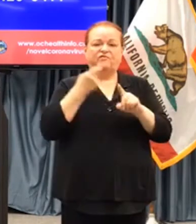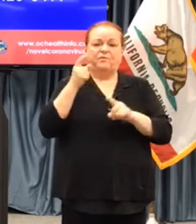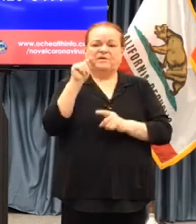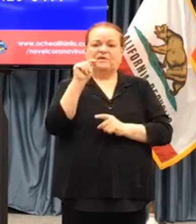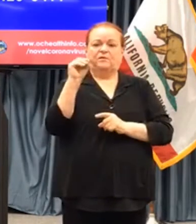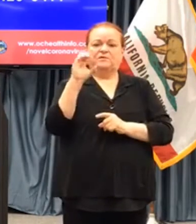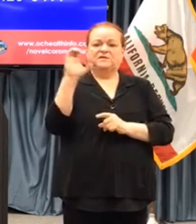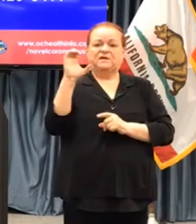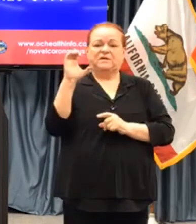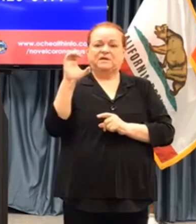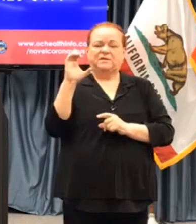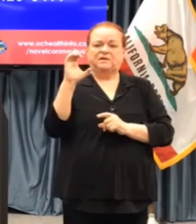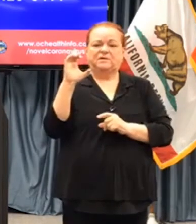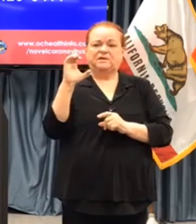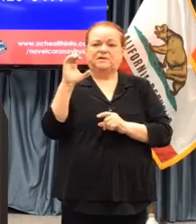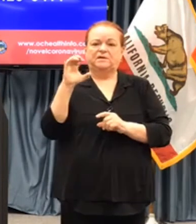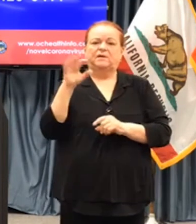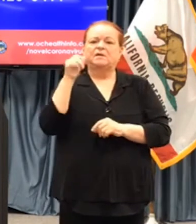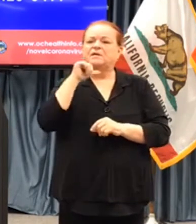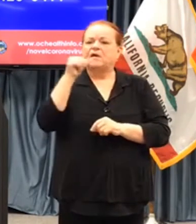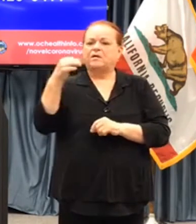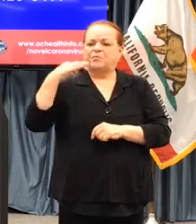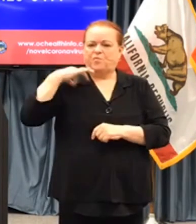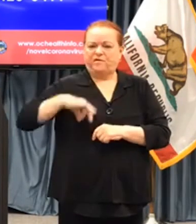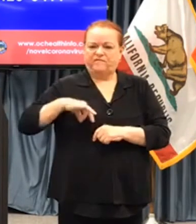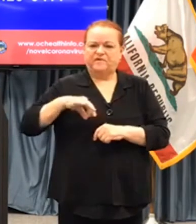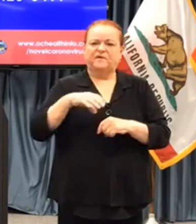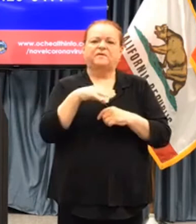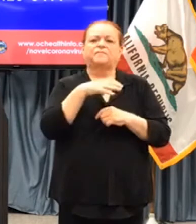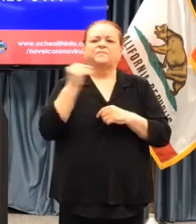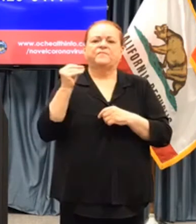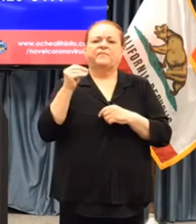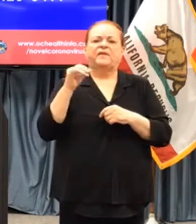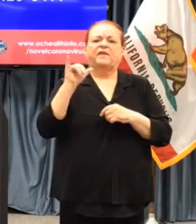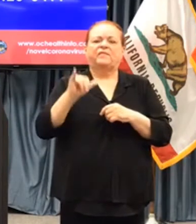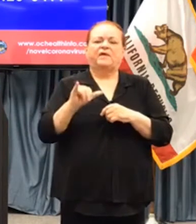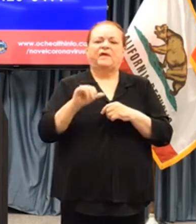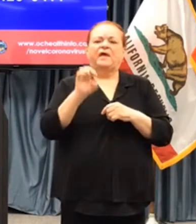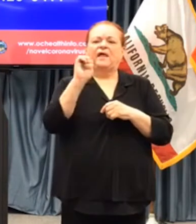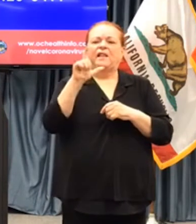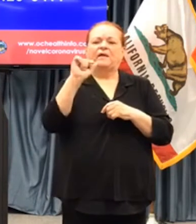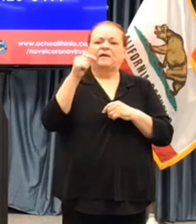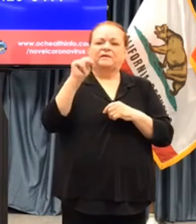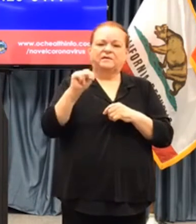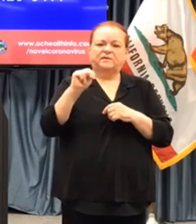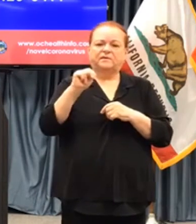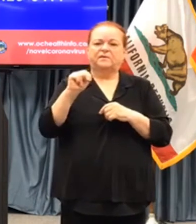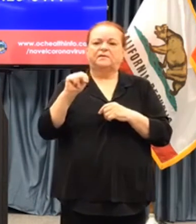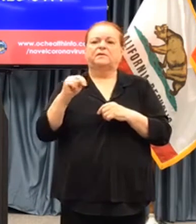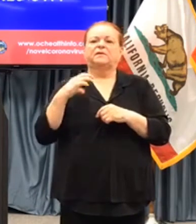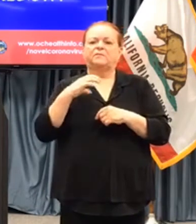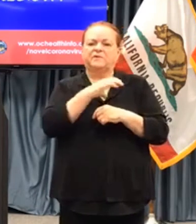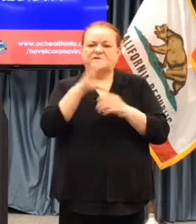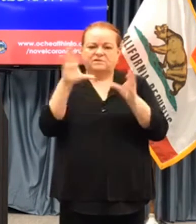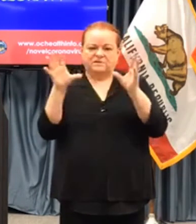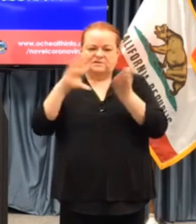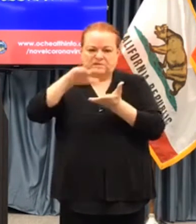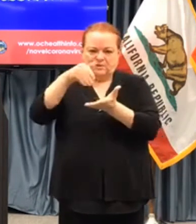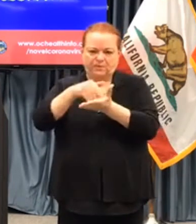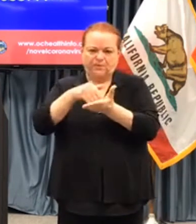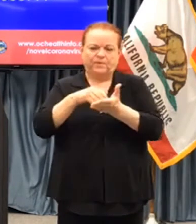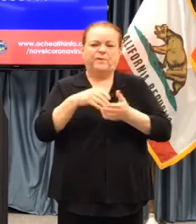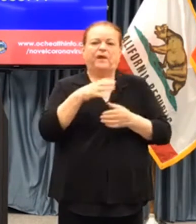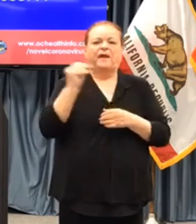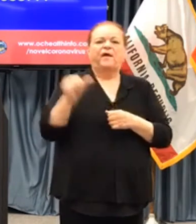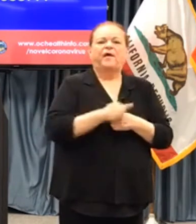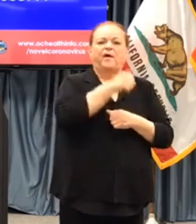the Elegant Culture and Tradition Center, and the Chinese American CPA Association.